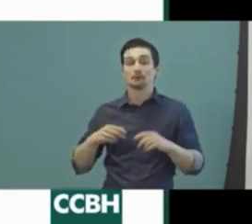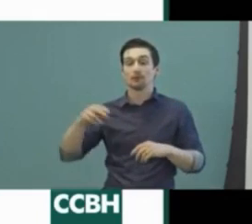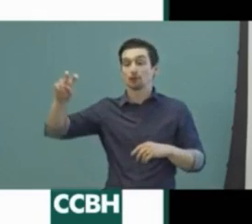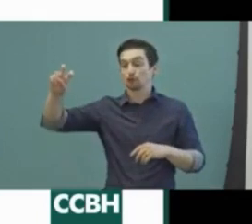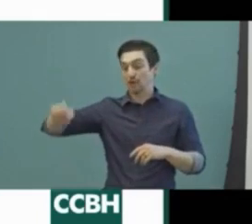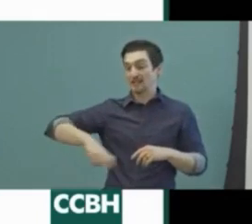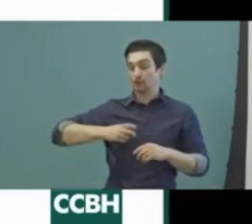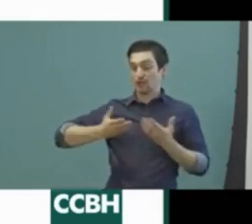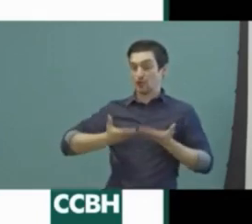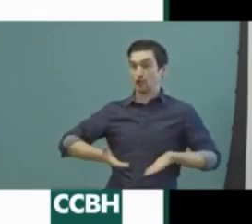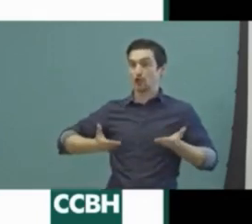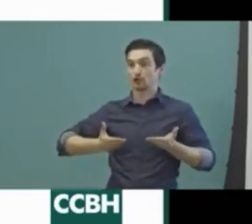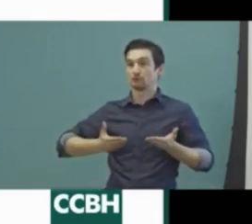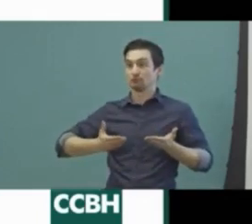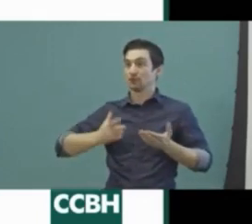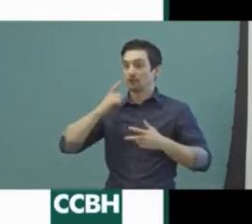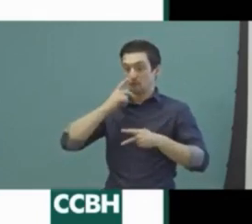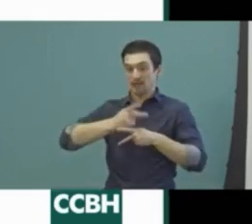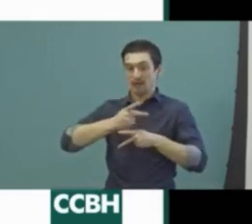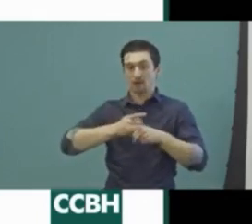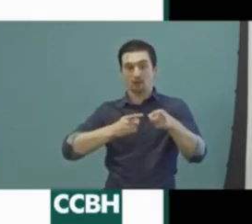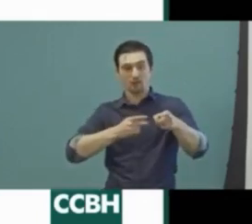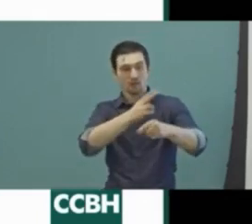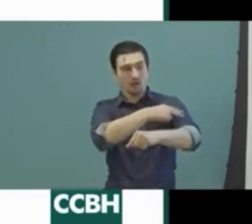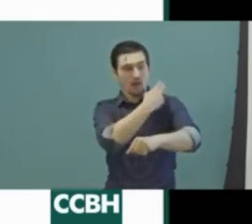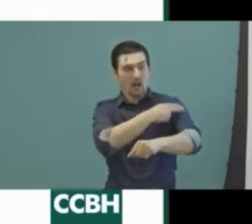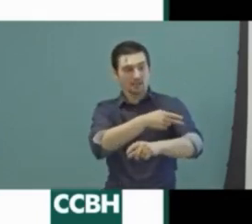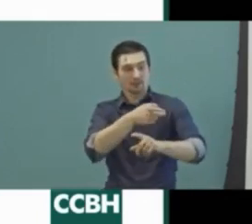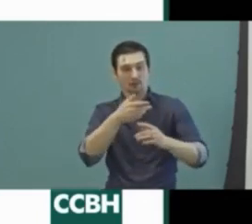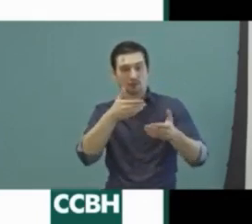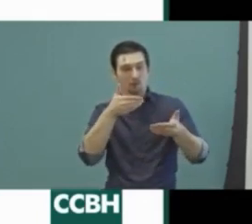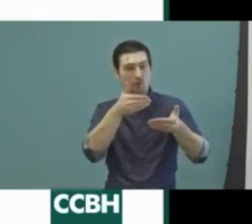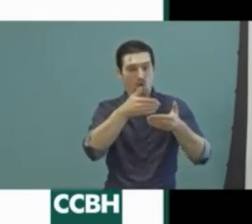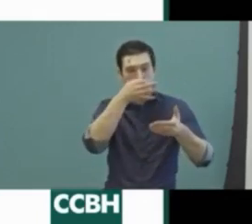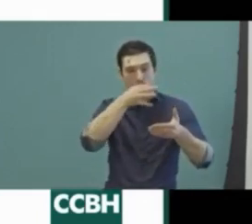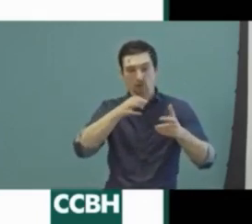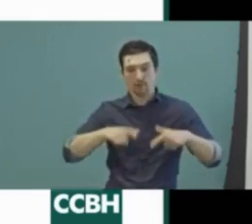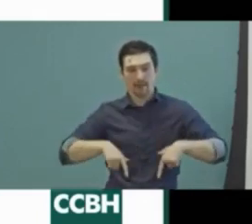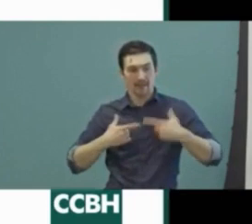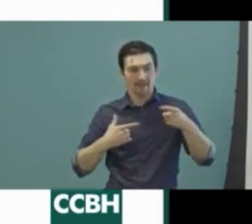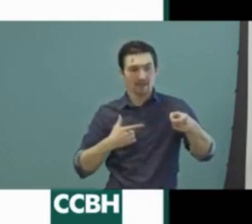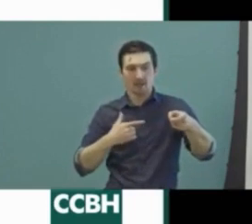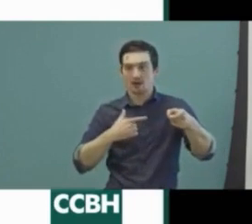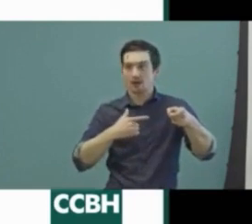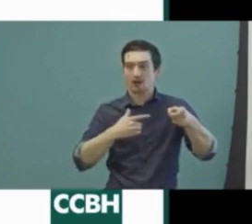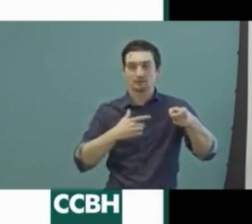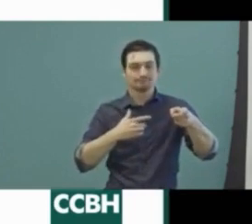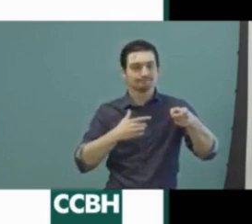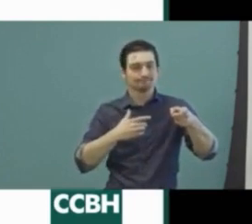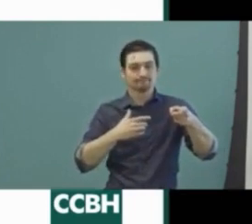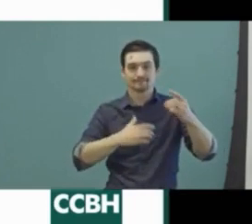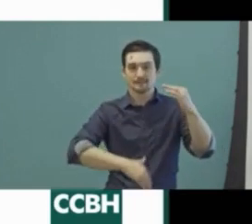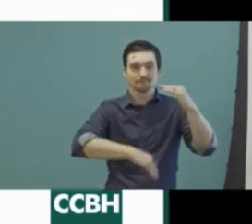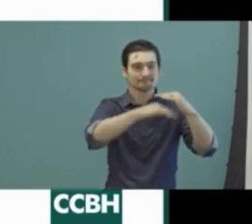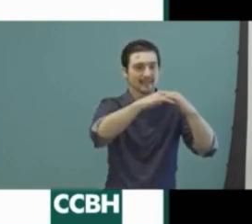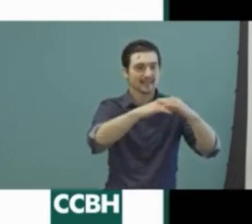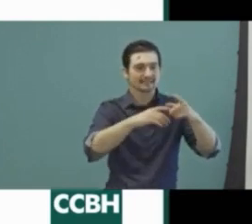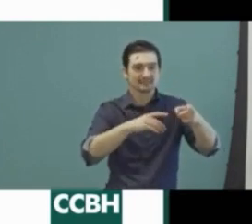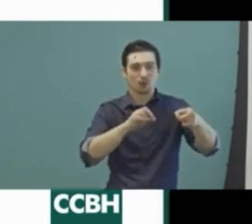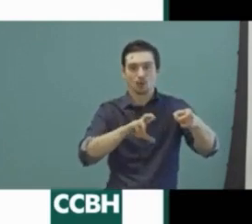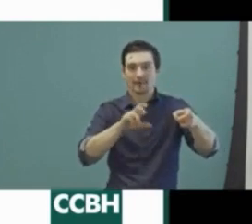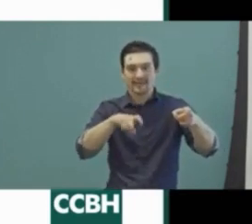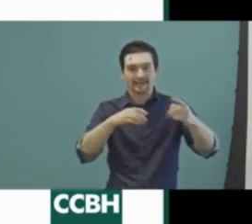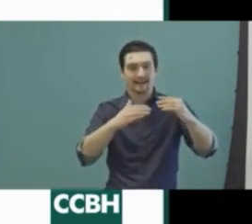for care when the hospital closer to where they live either doesn't have any more beds or they need a higher level of care. And